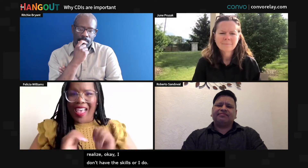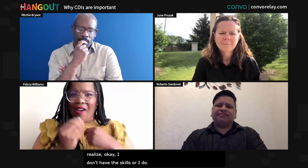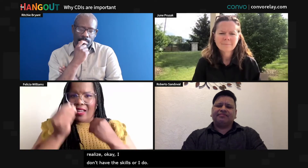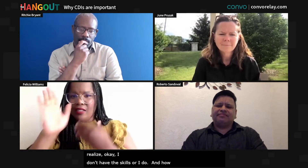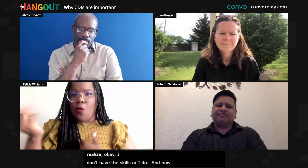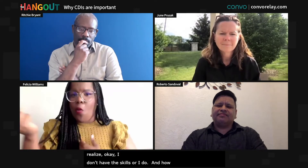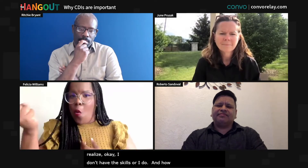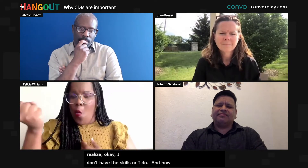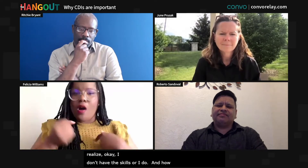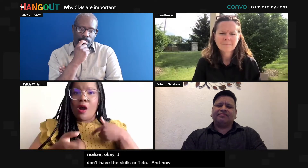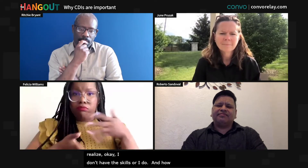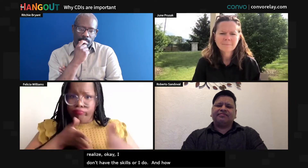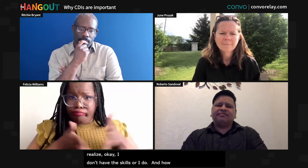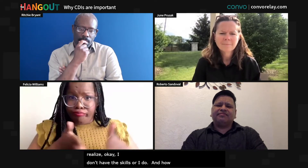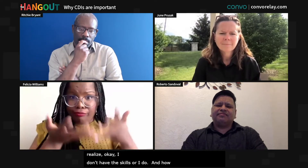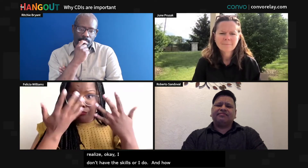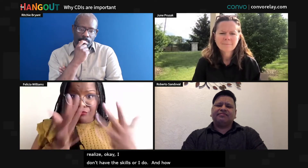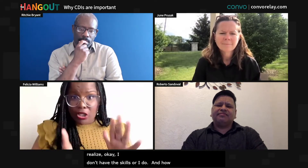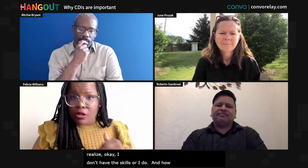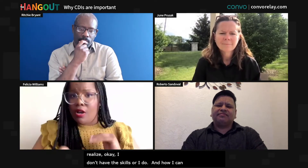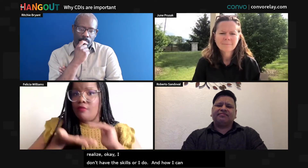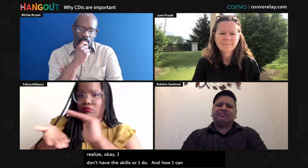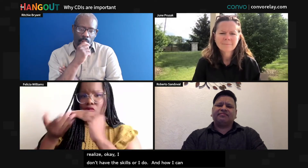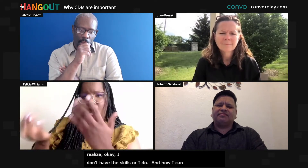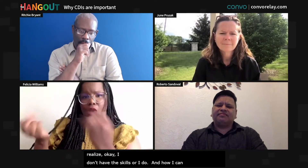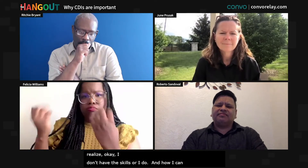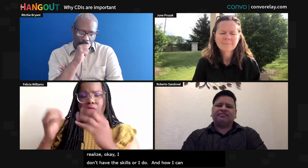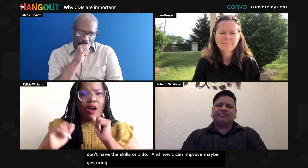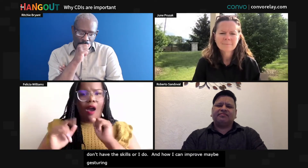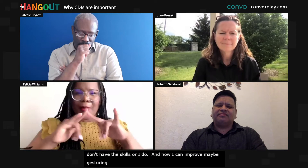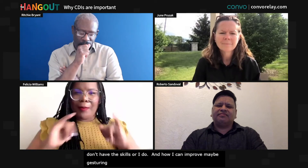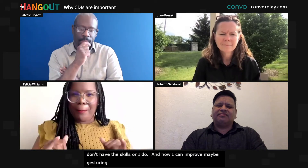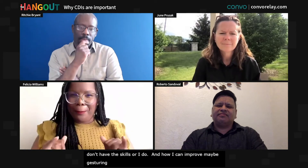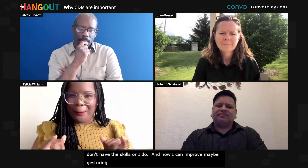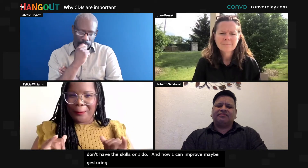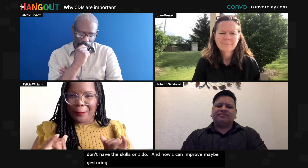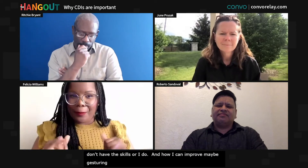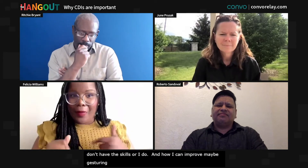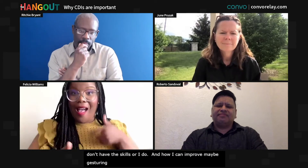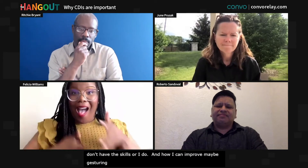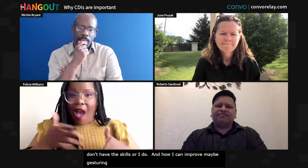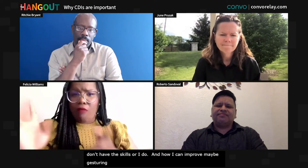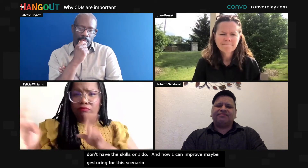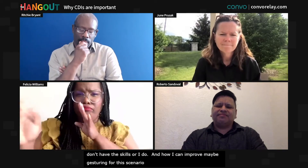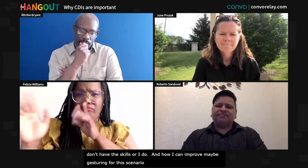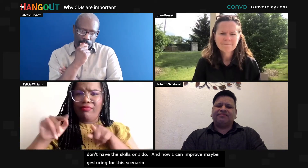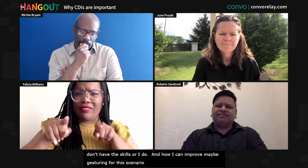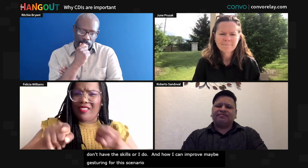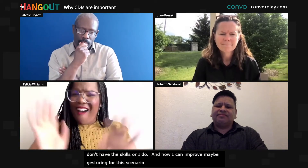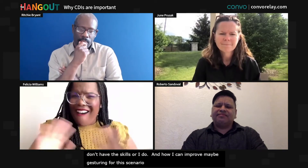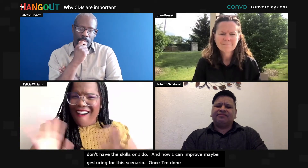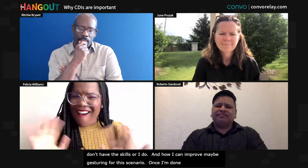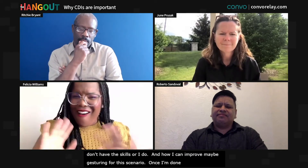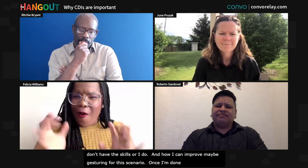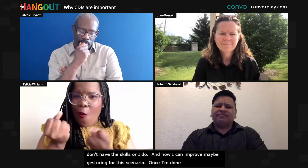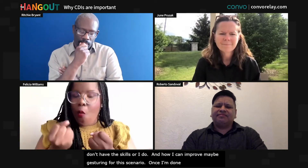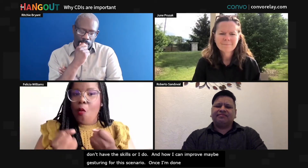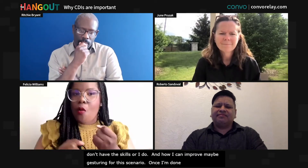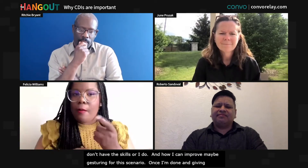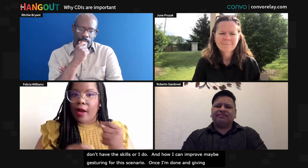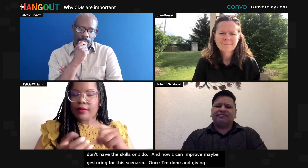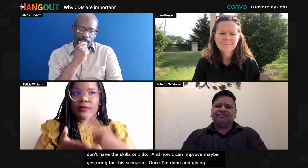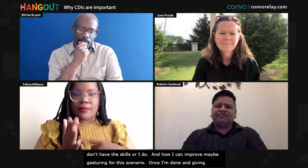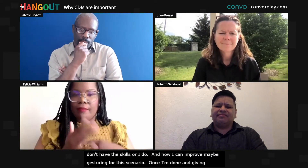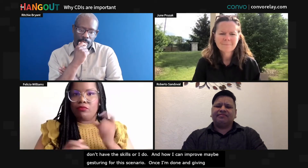gesturing for this scenario. And once I'm done and giving, sometimes I might need to go